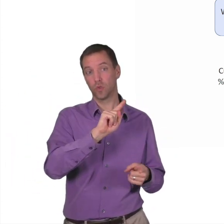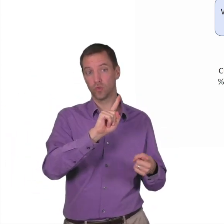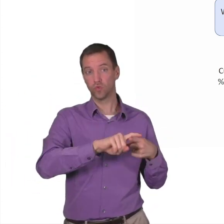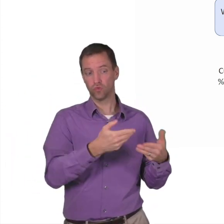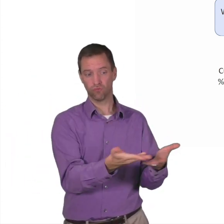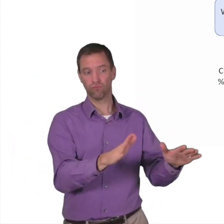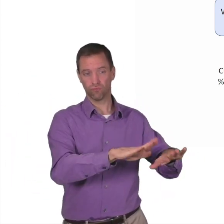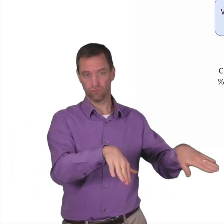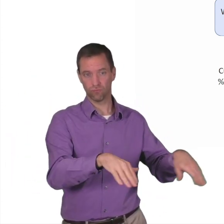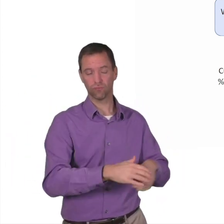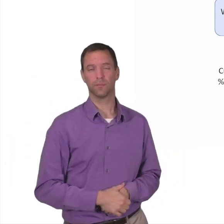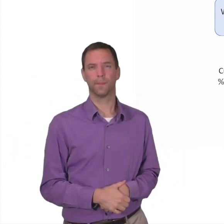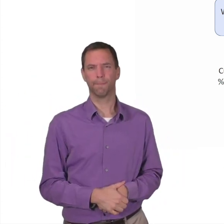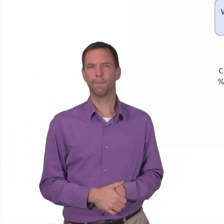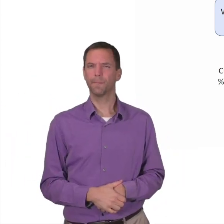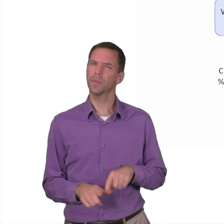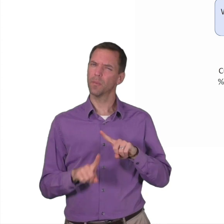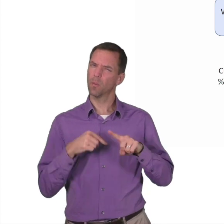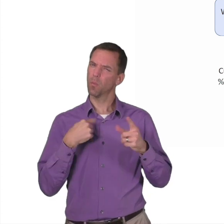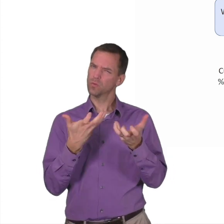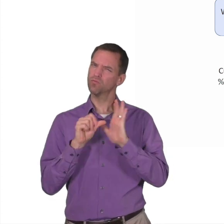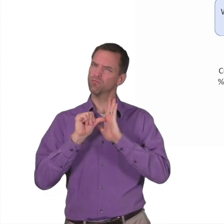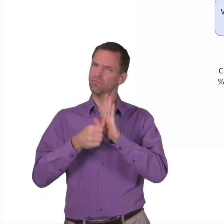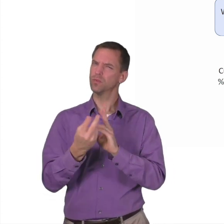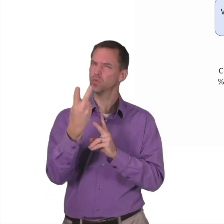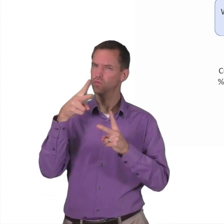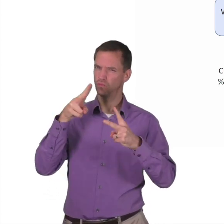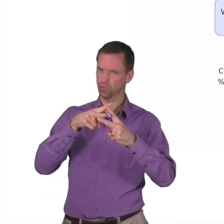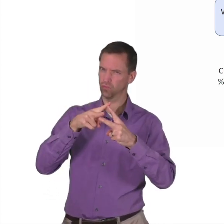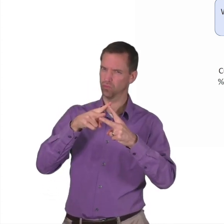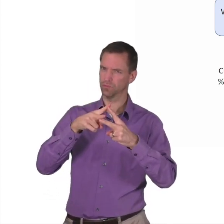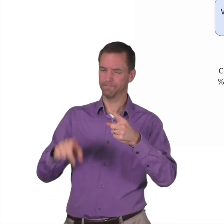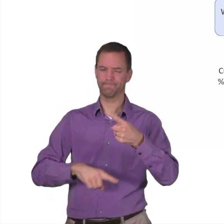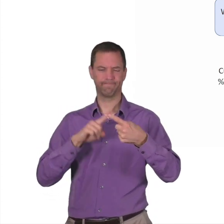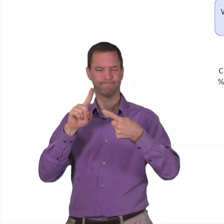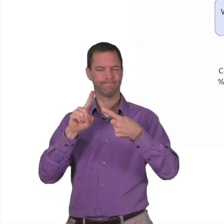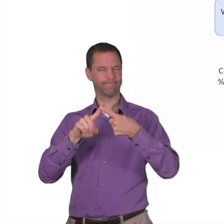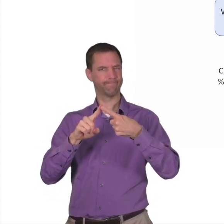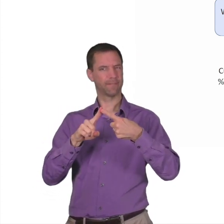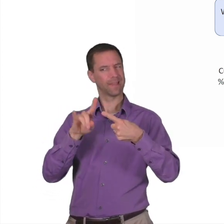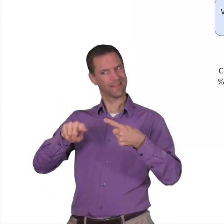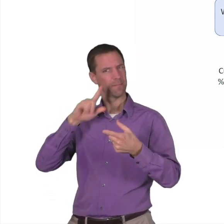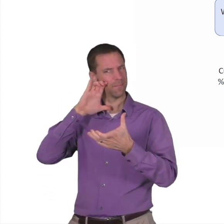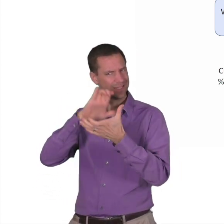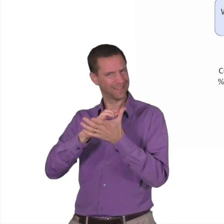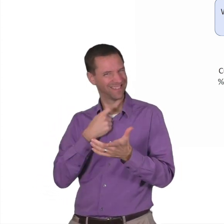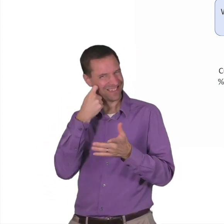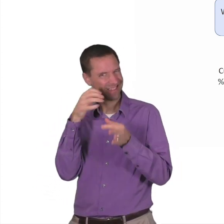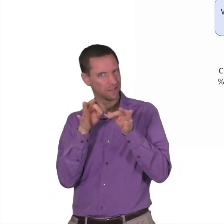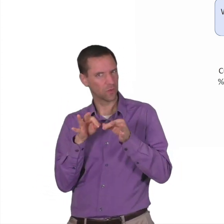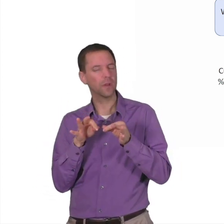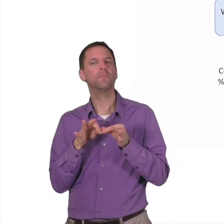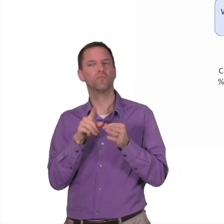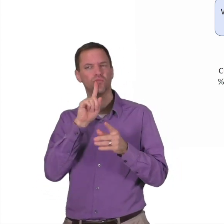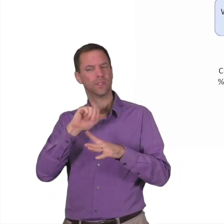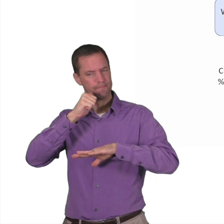therefore can't provide high quality linguistic input to their children. But I'd like to emphasize 2 points. First is